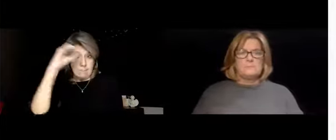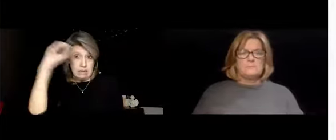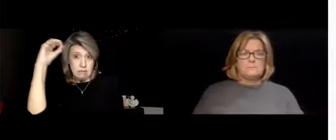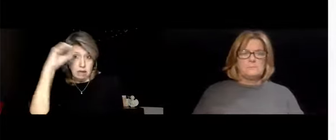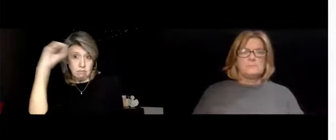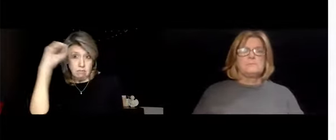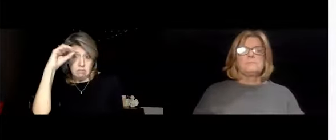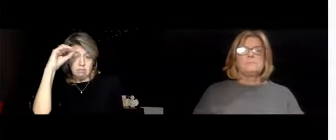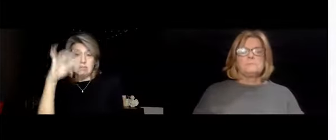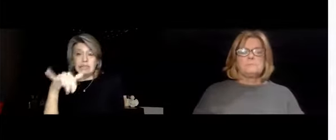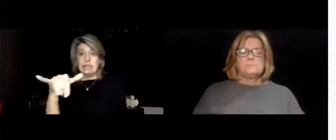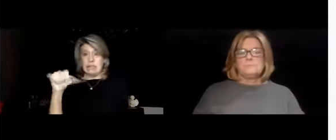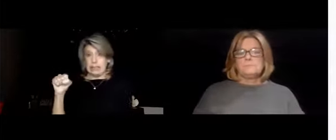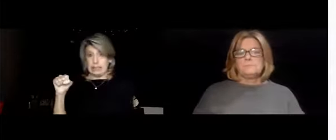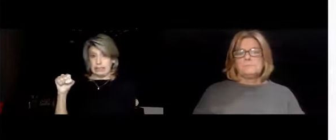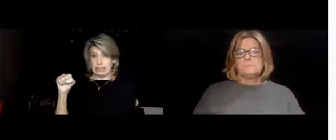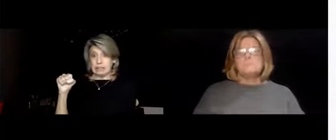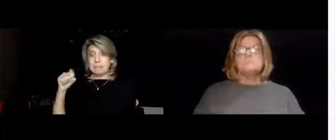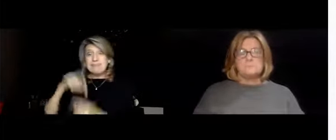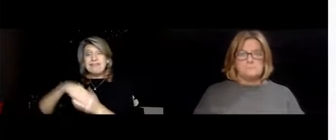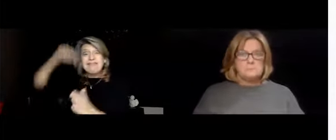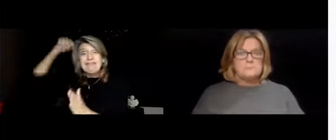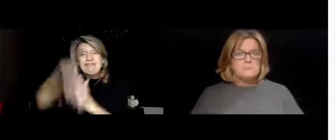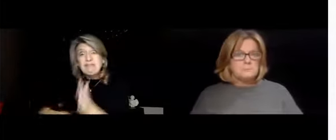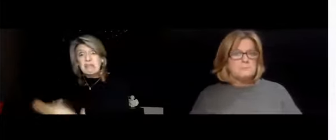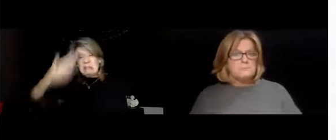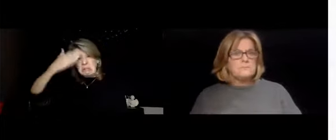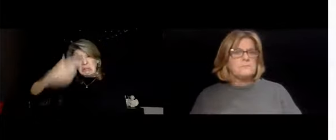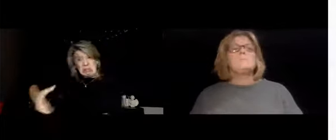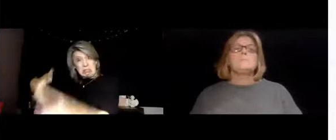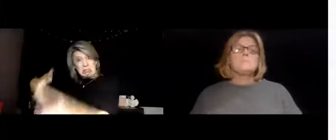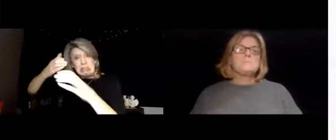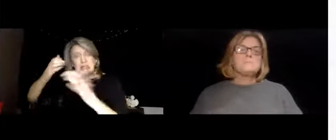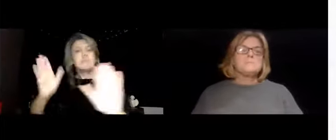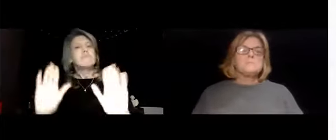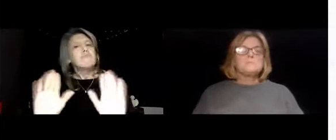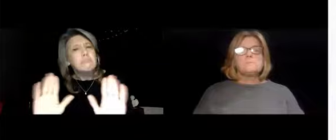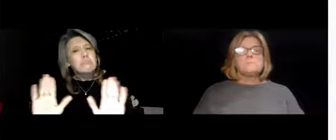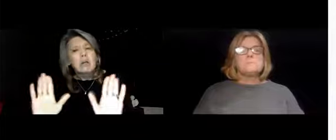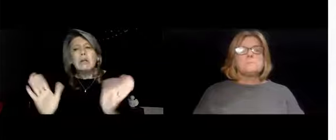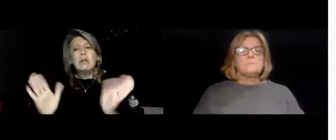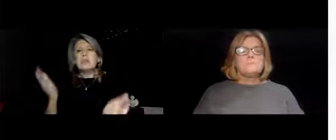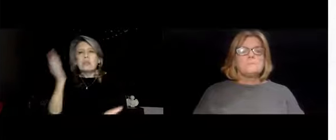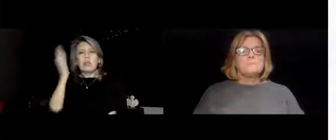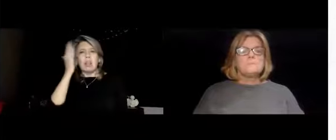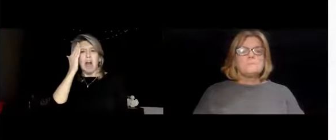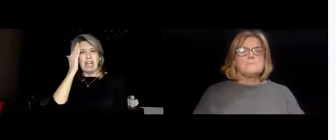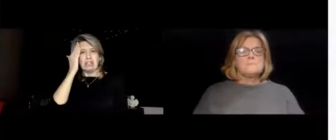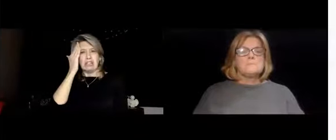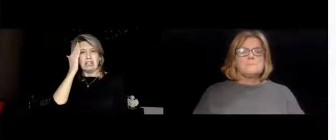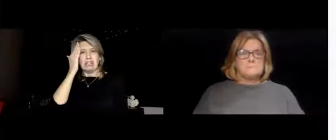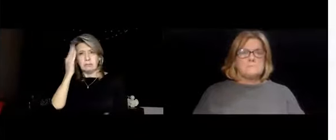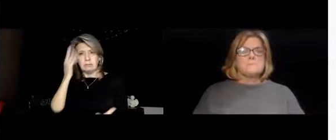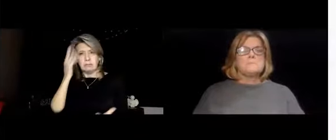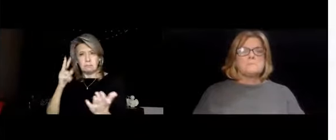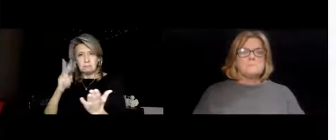Now, this is my personal opinion. Yes, I believe that they should. Now, I don't think they should know the Bible in depth, of